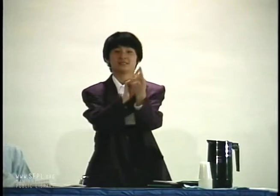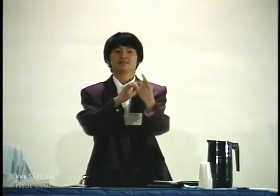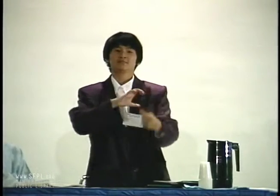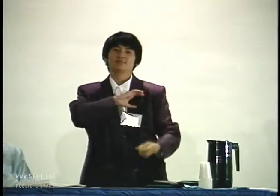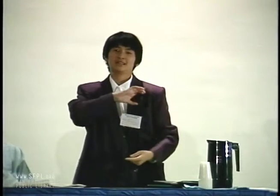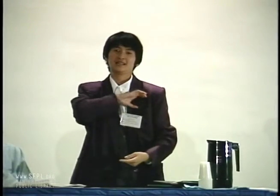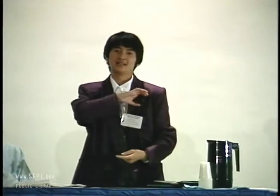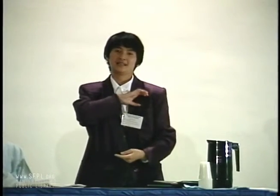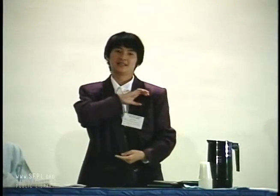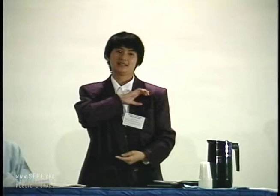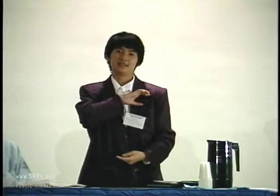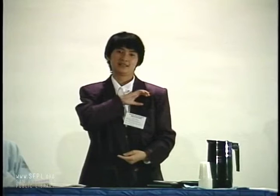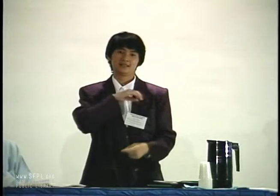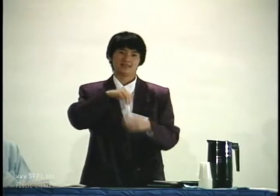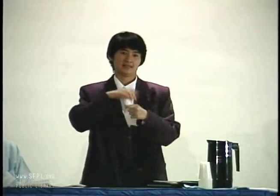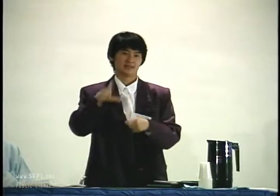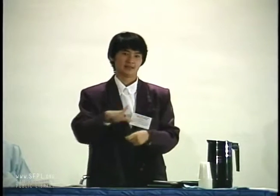But at that time, I first met